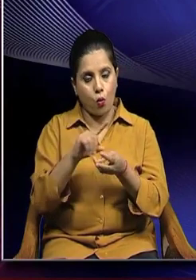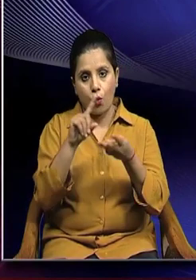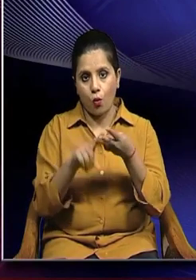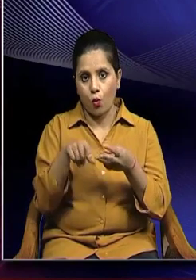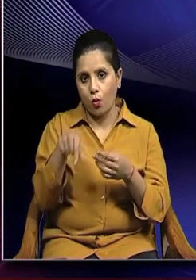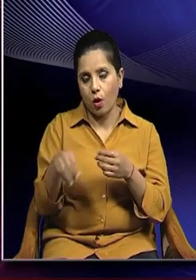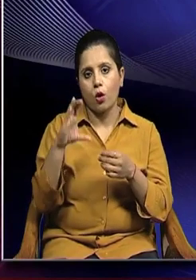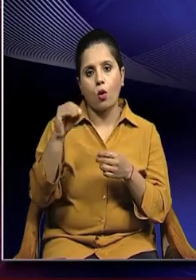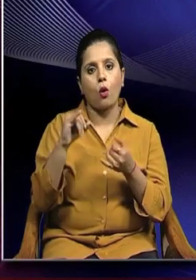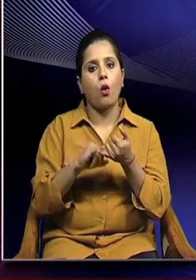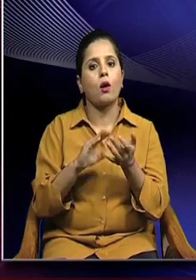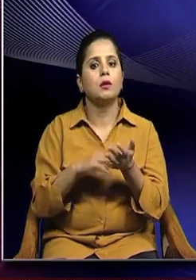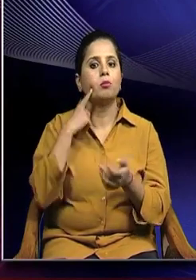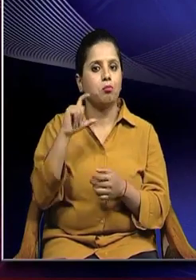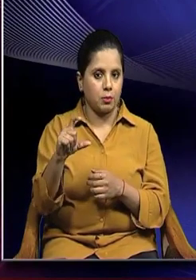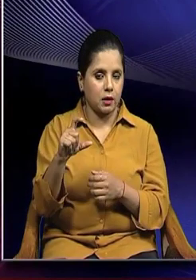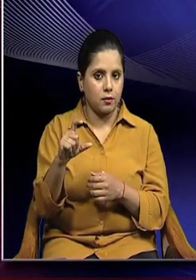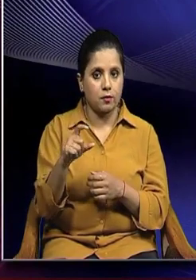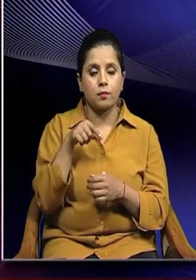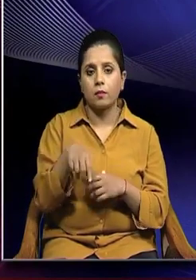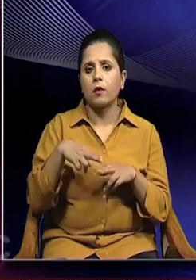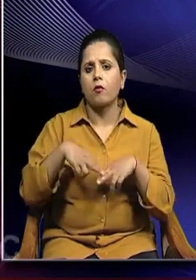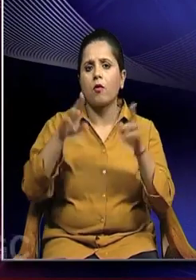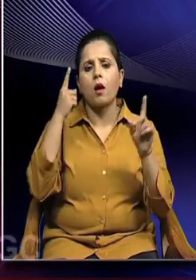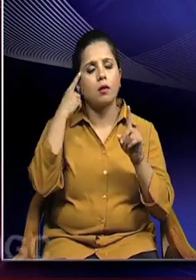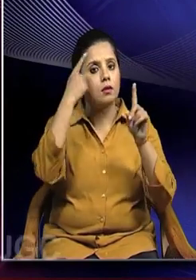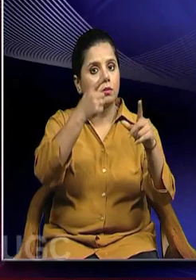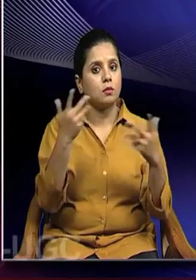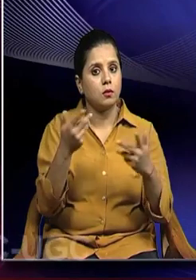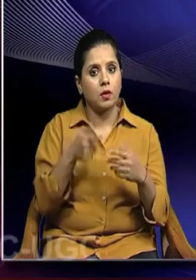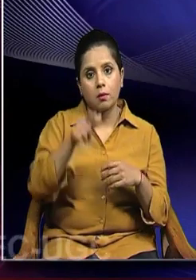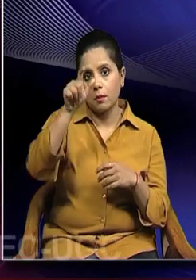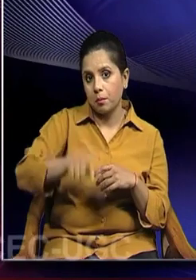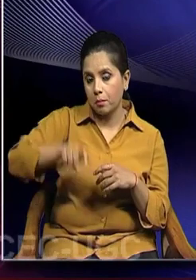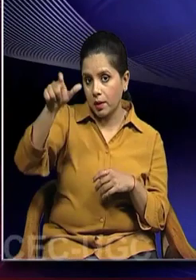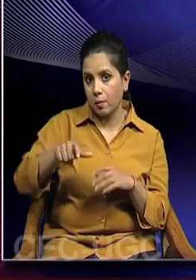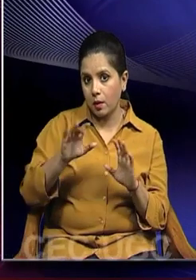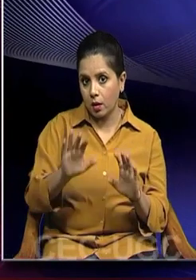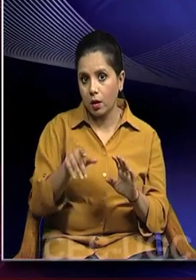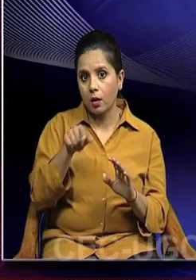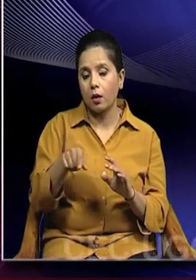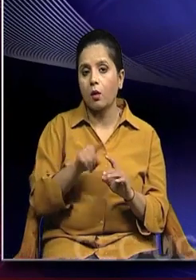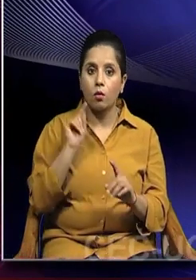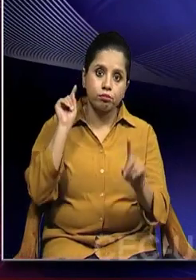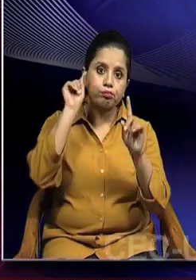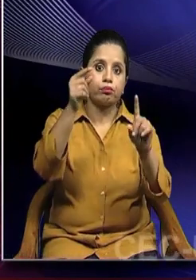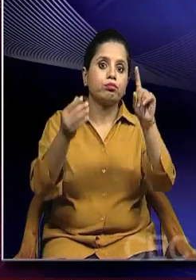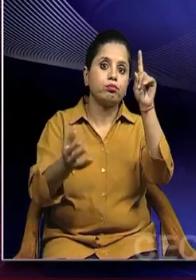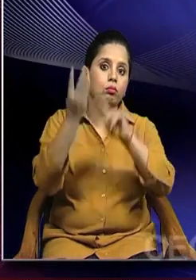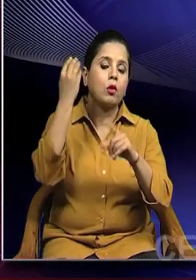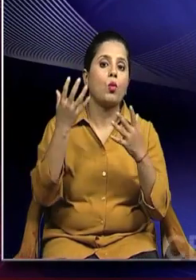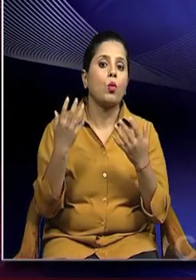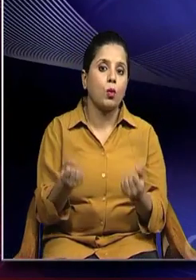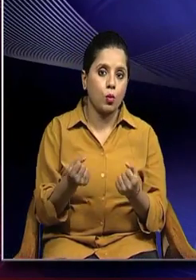at cosmic state. So, the ultimate target of an individual is to reach to the level of